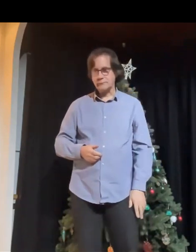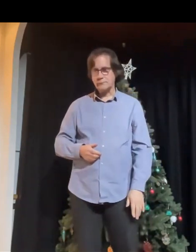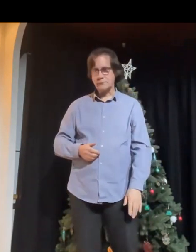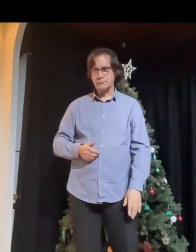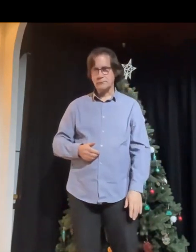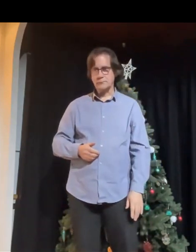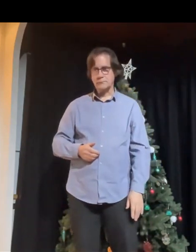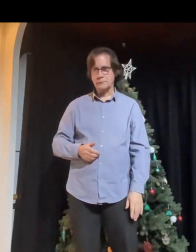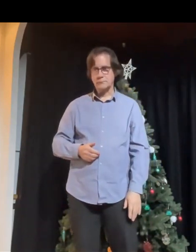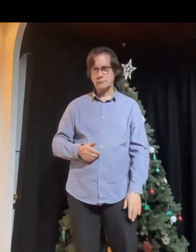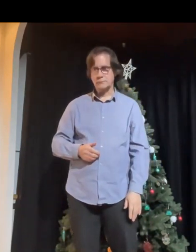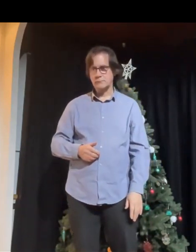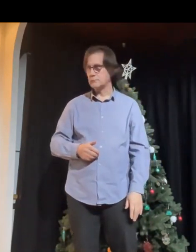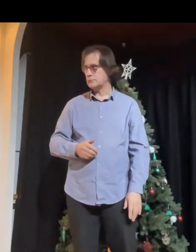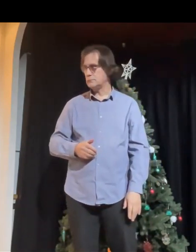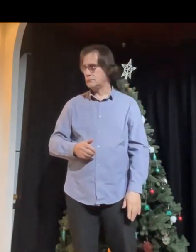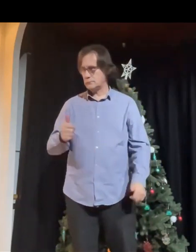together?